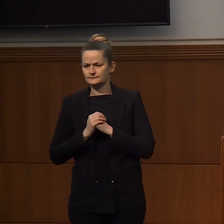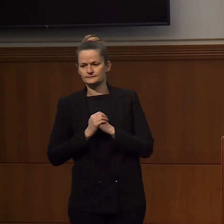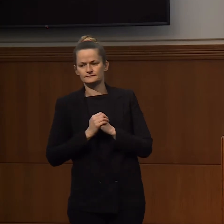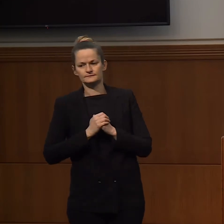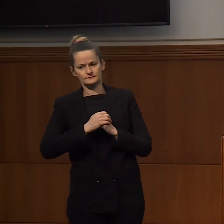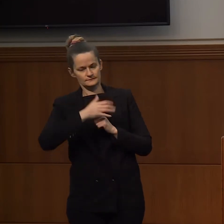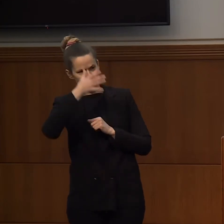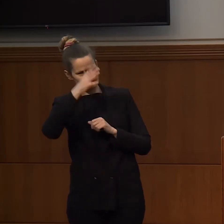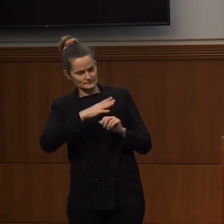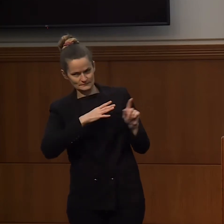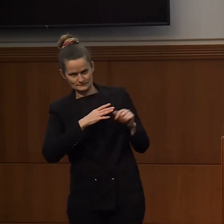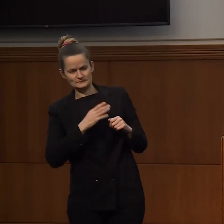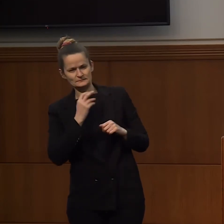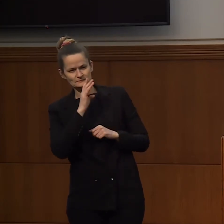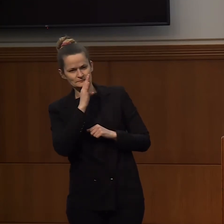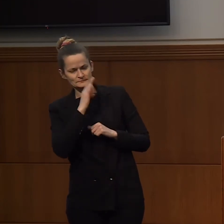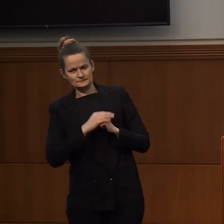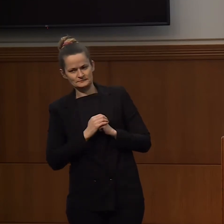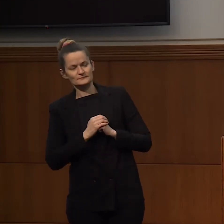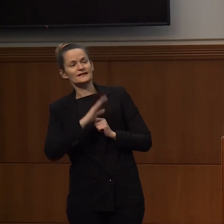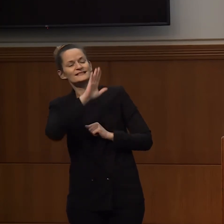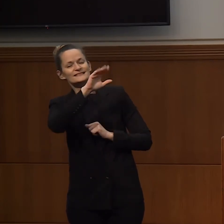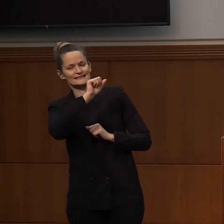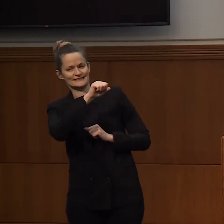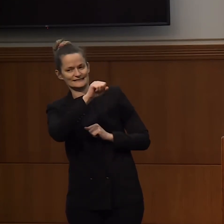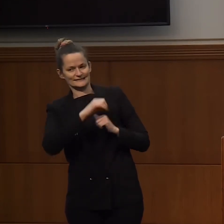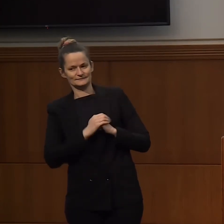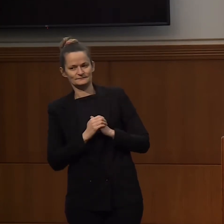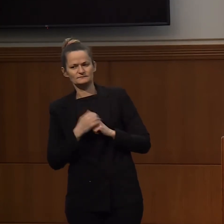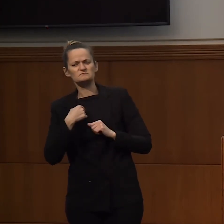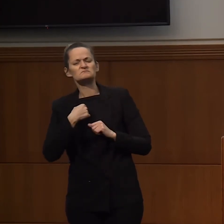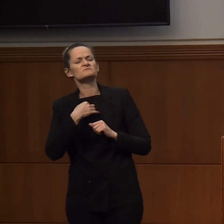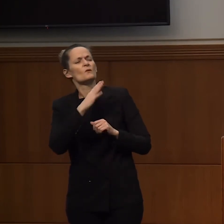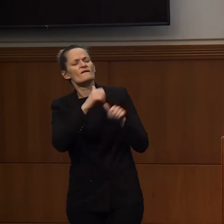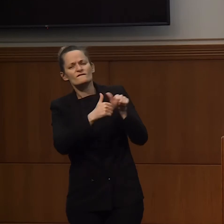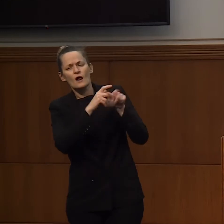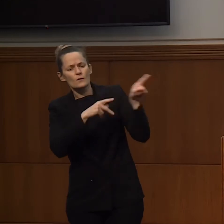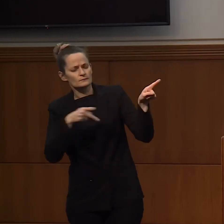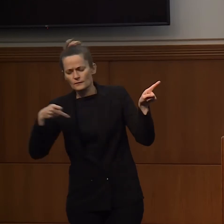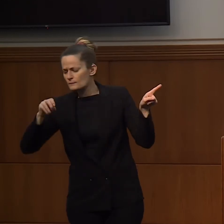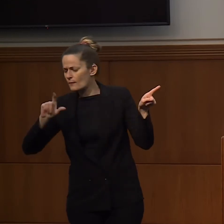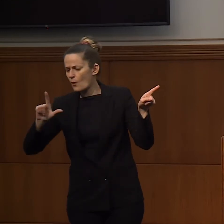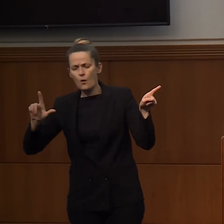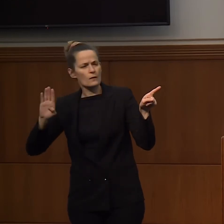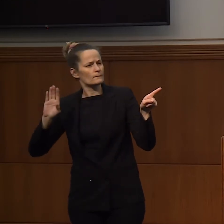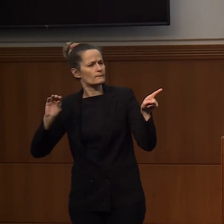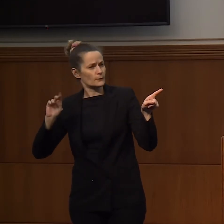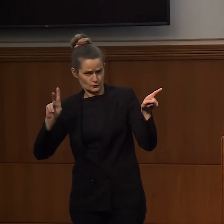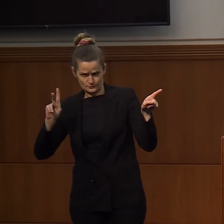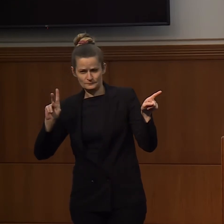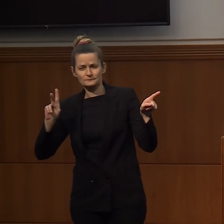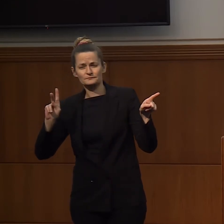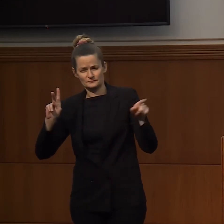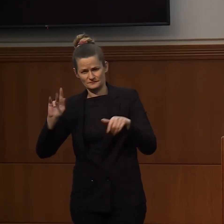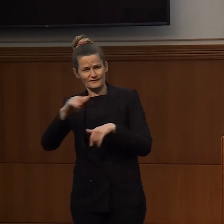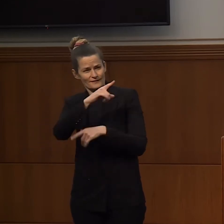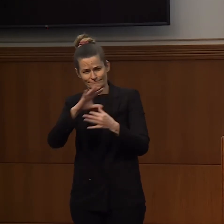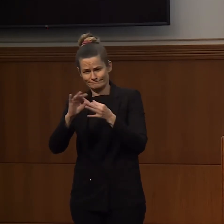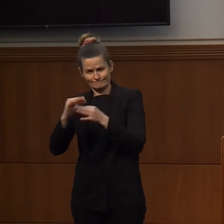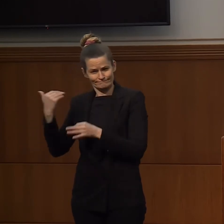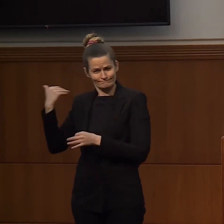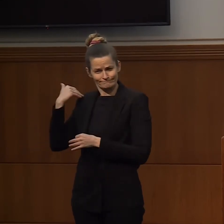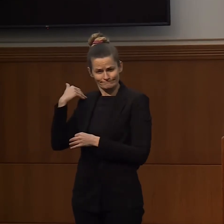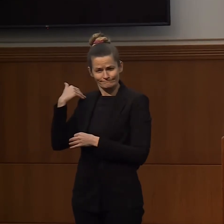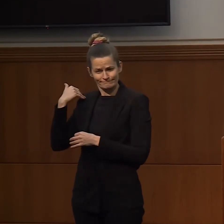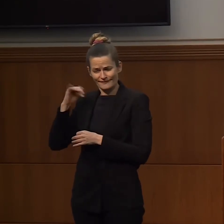Yeah, just to follow up on the poll book issue, you said earlier that it was some precincts in